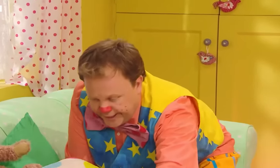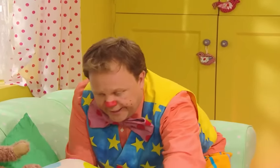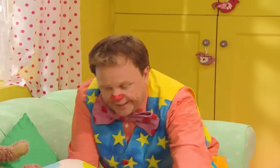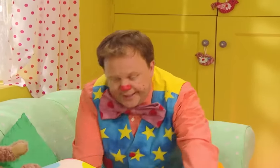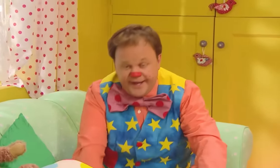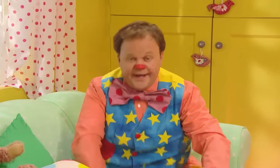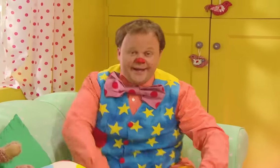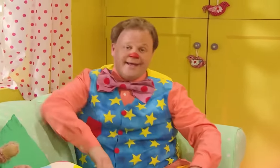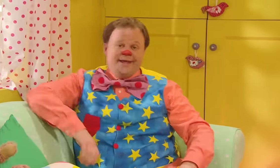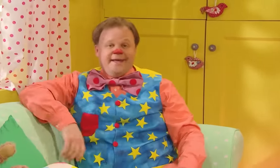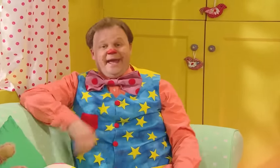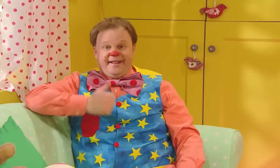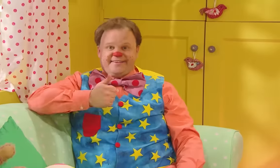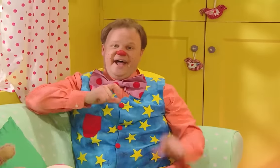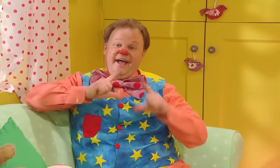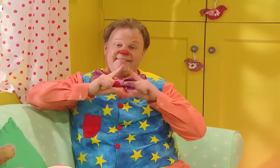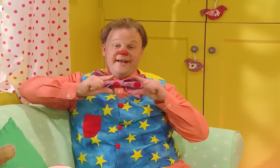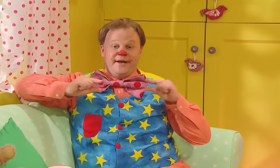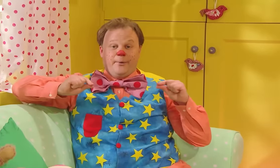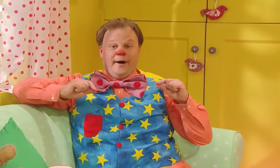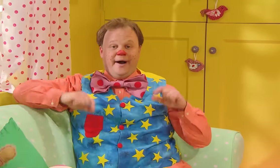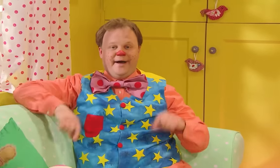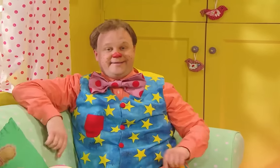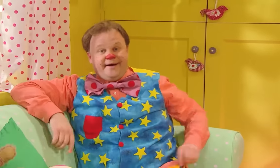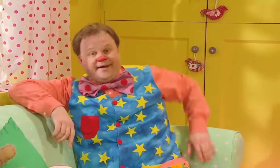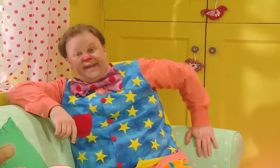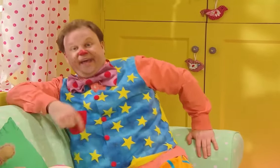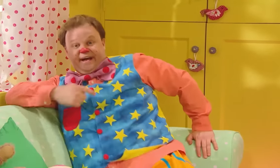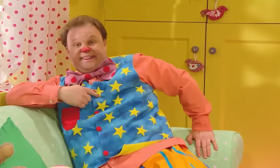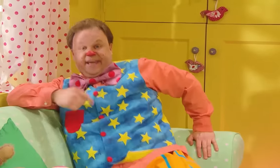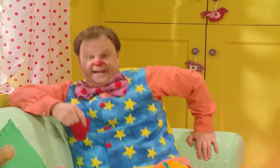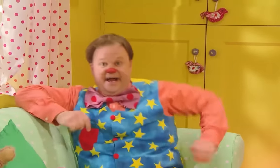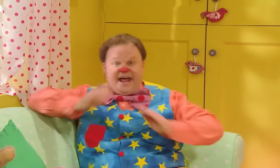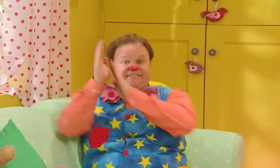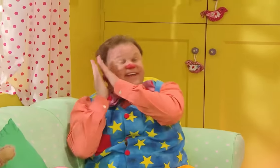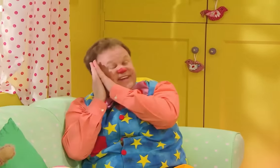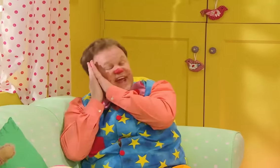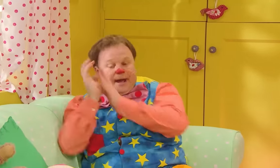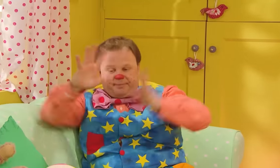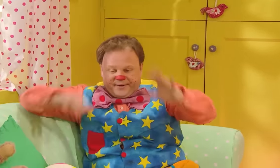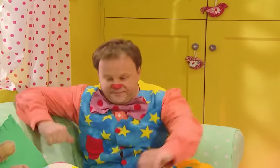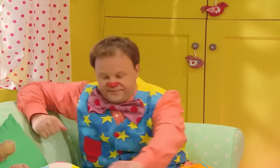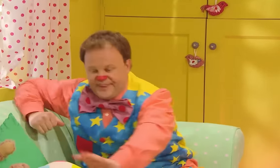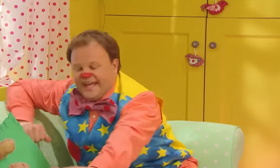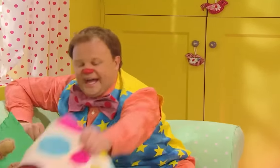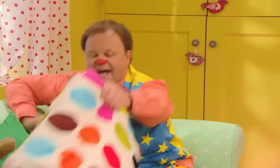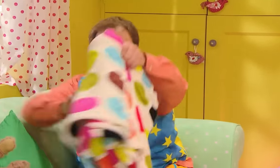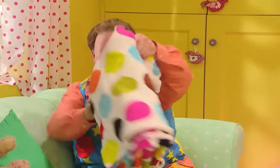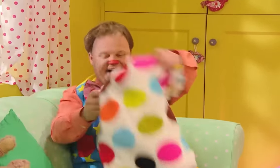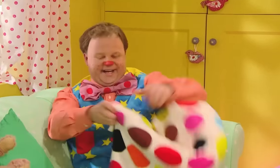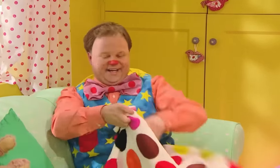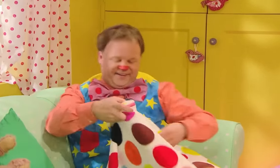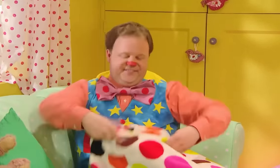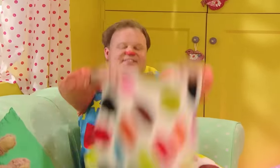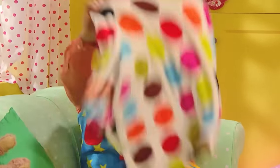Oh, it's nice and quiet. I think I'll have a nap. Oh.